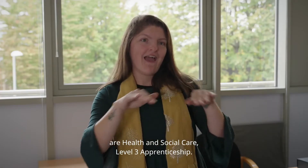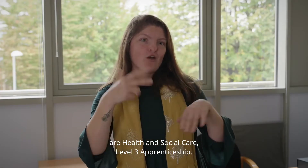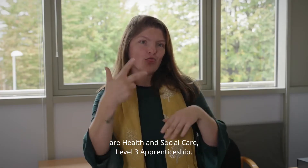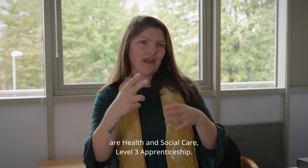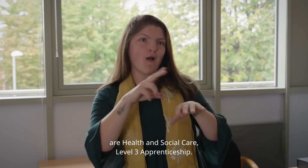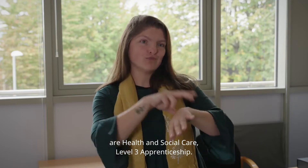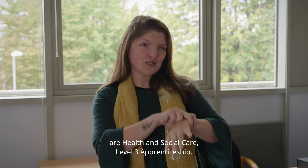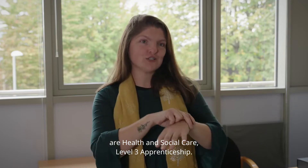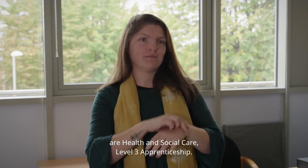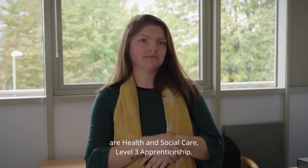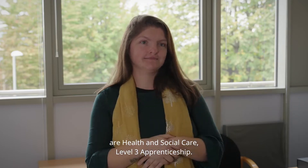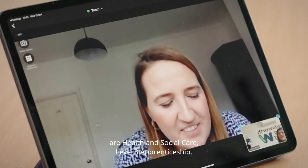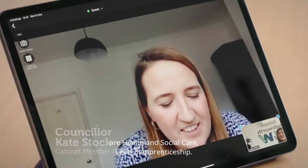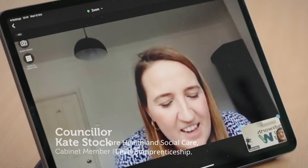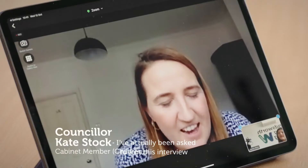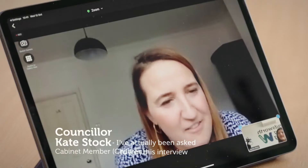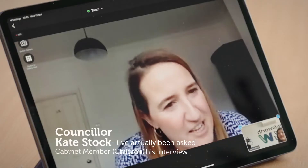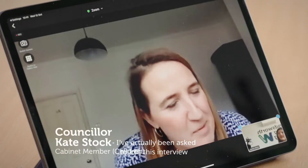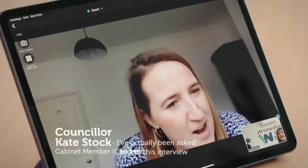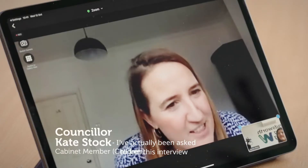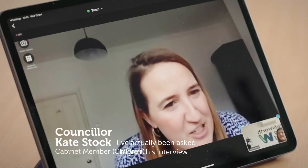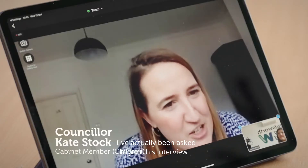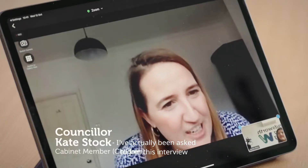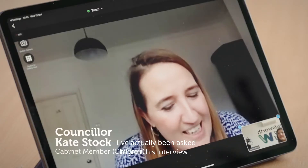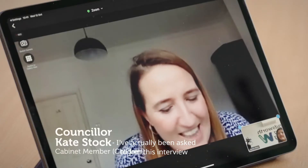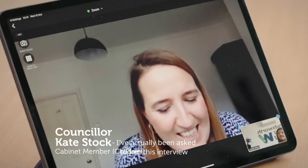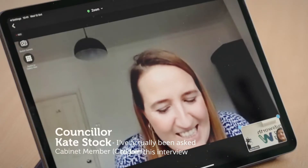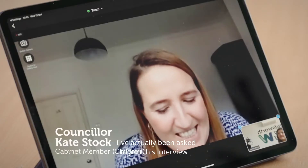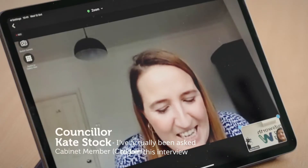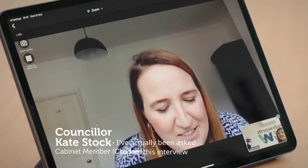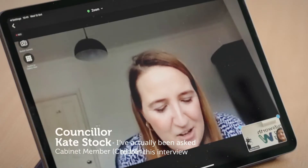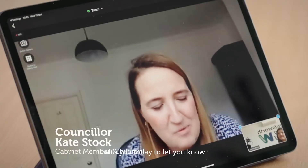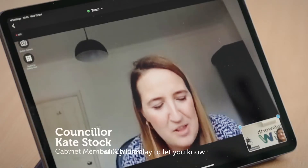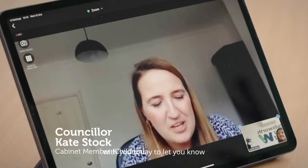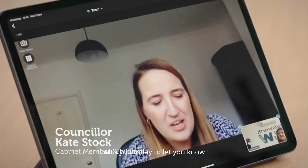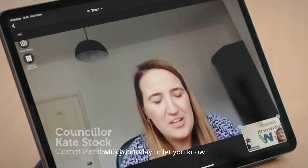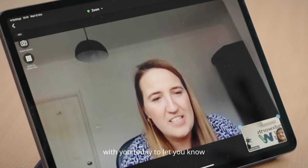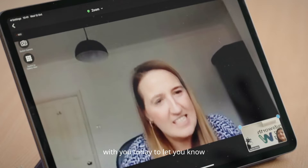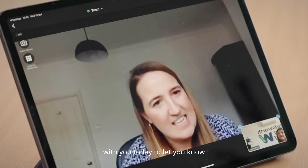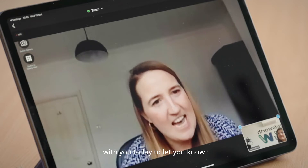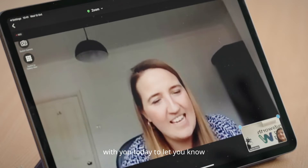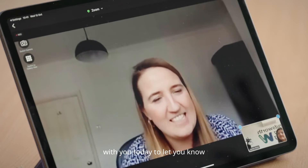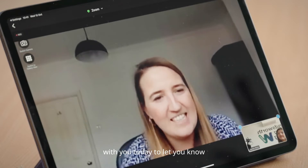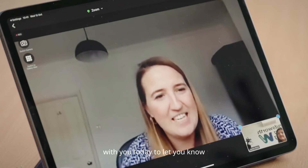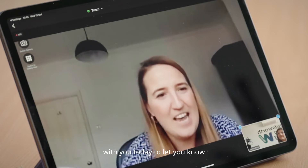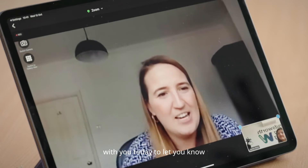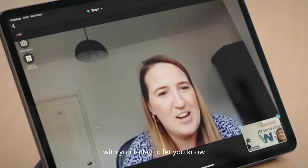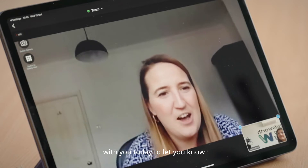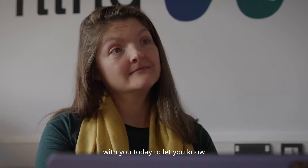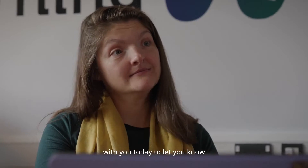level 3 apprenticeship. I've actually been asked to join this interview with you today to let you know that